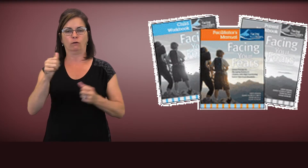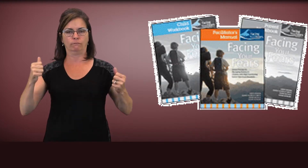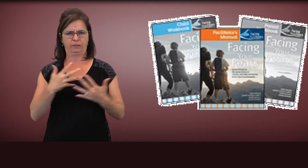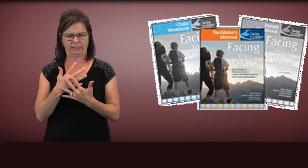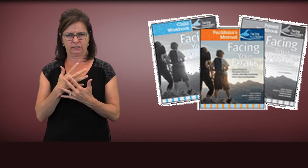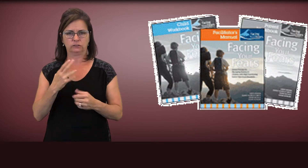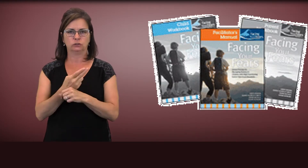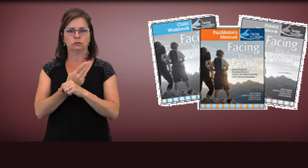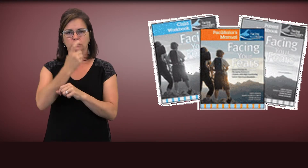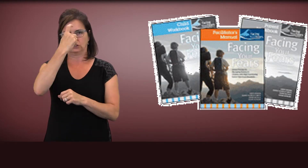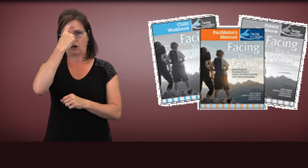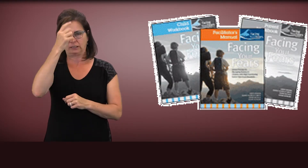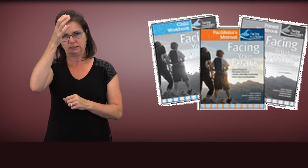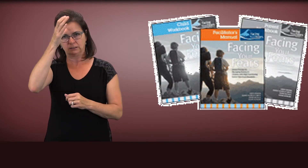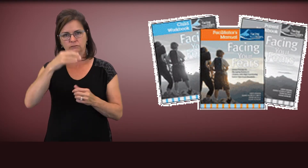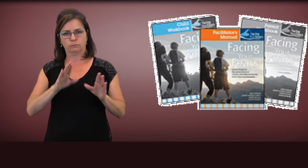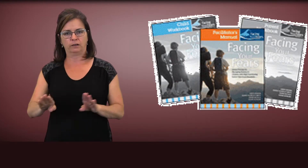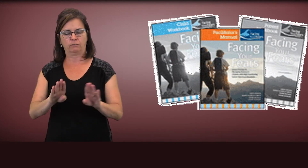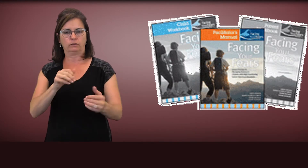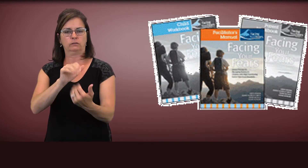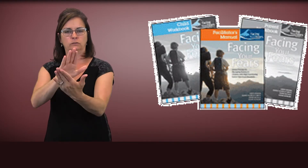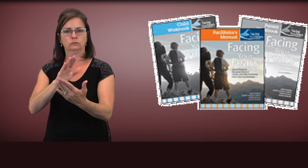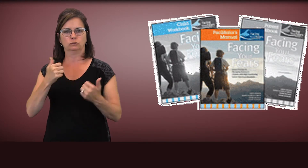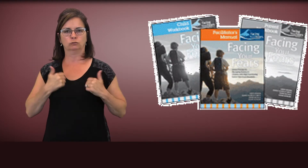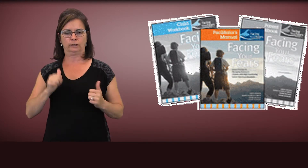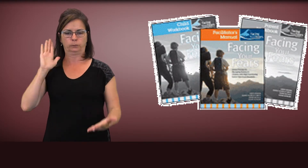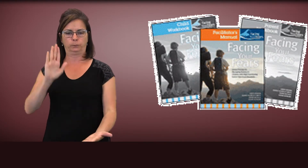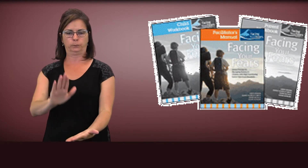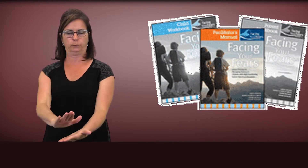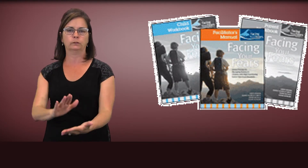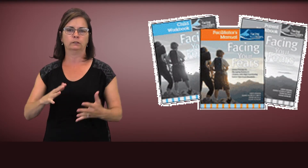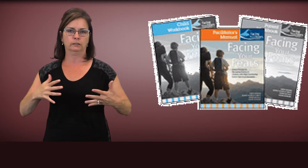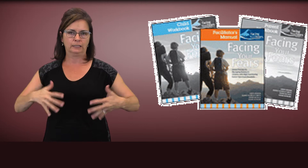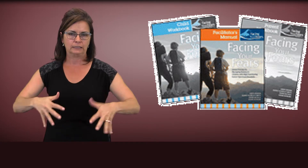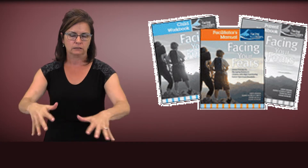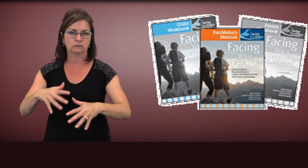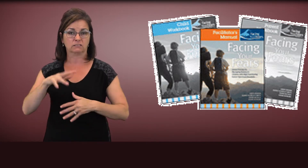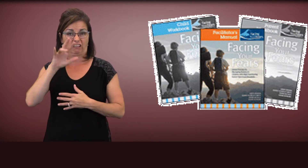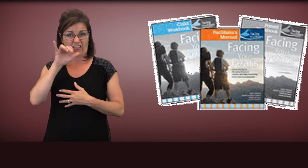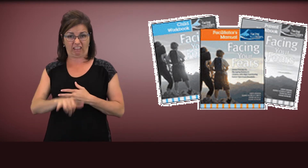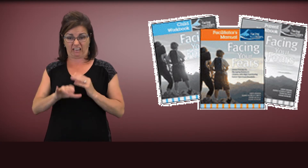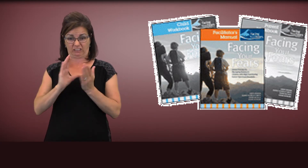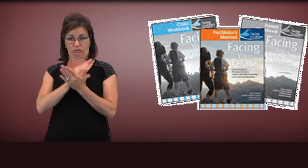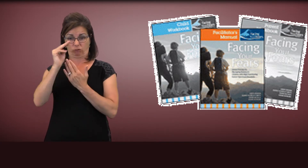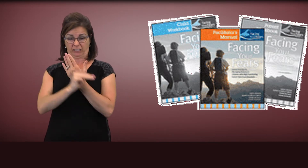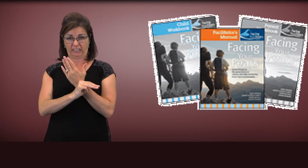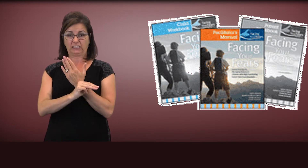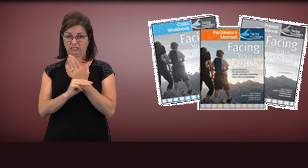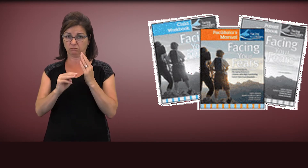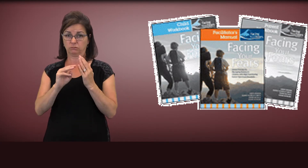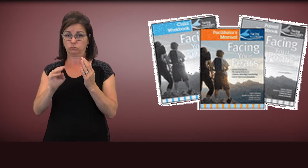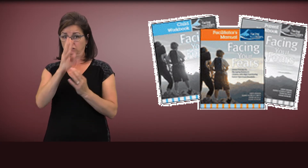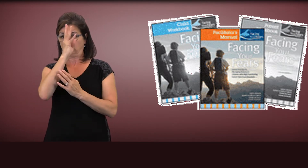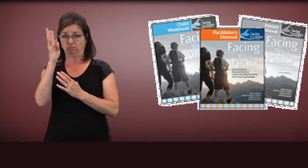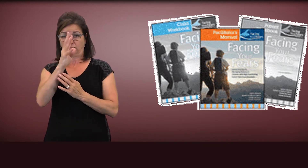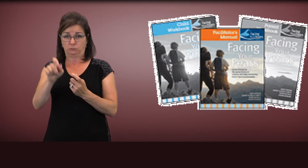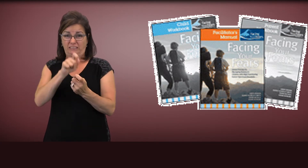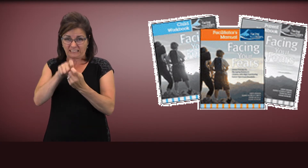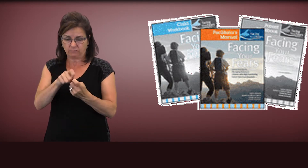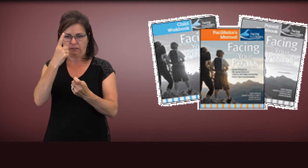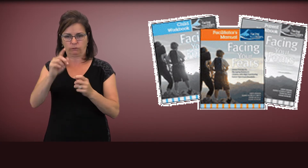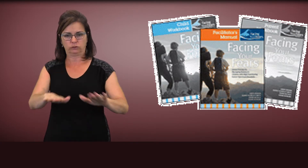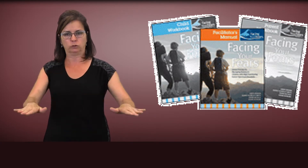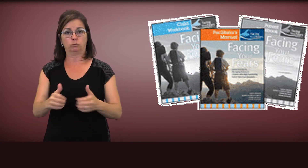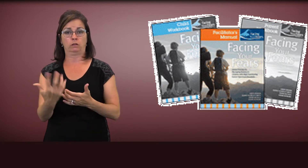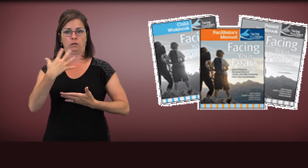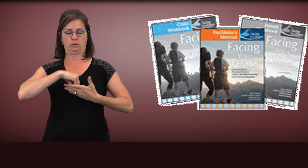curriculum called Facing Your Fears, which uses cognitive behavioral approaches to treating anxiety. That was specifically developed for